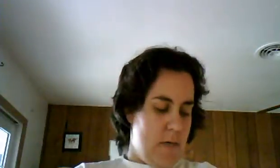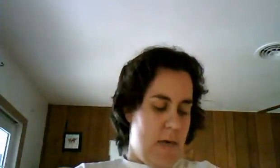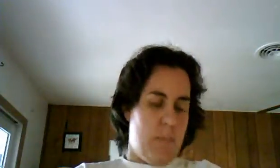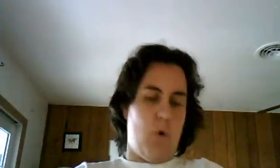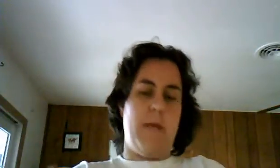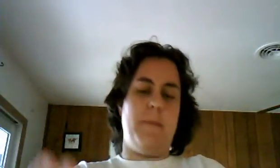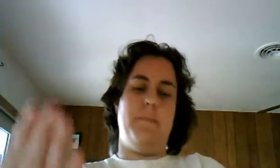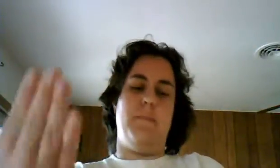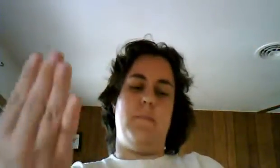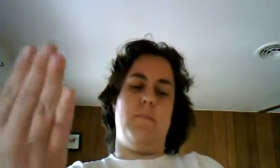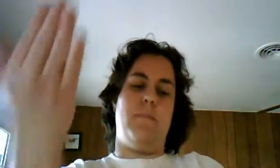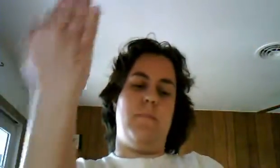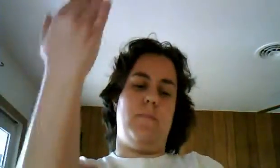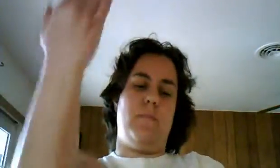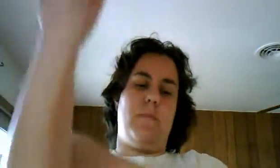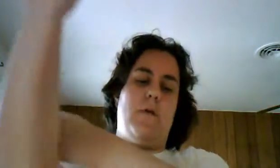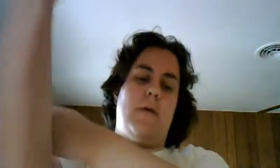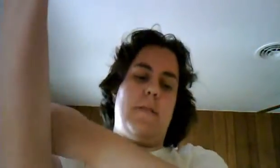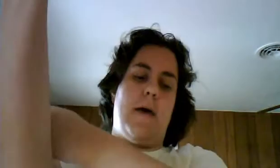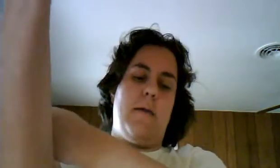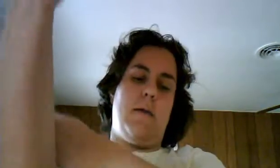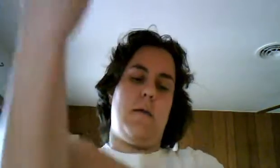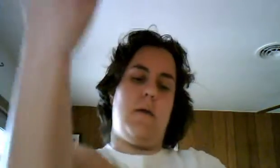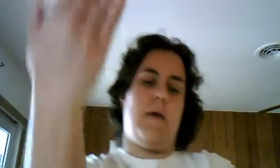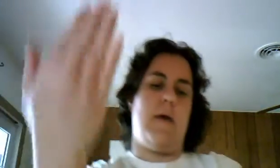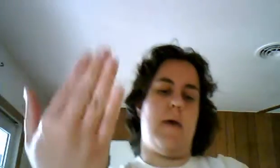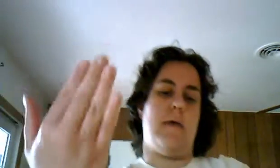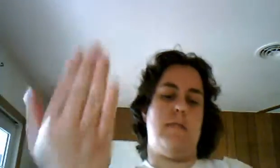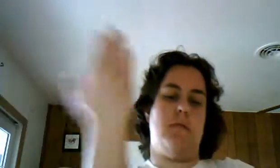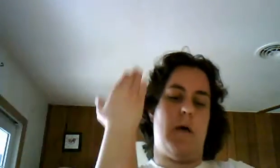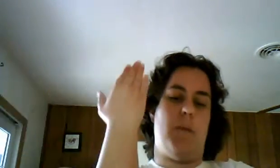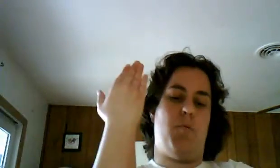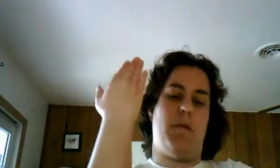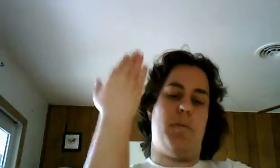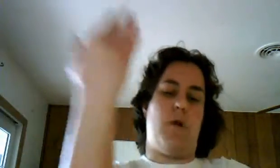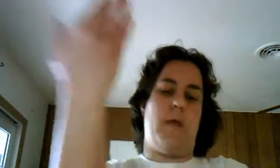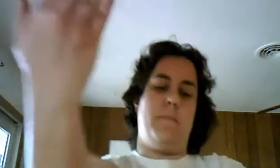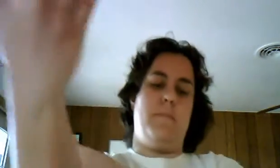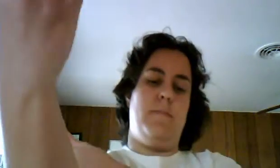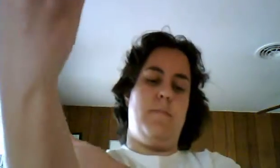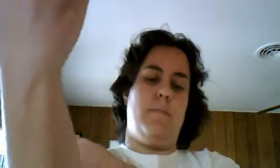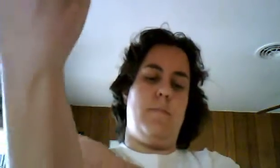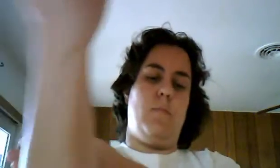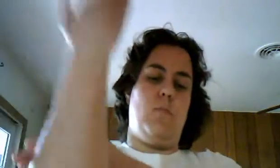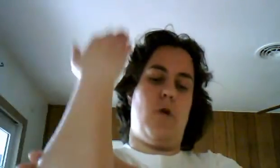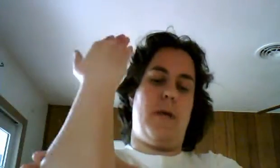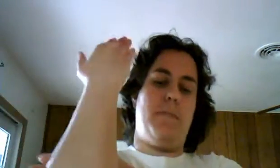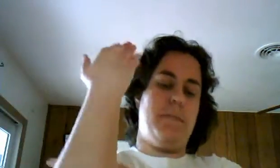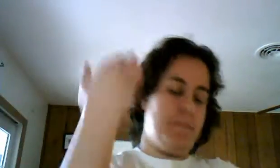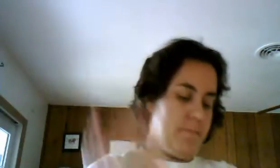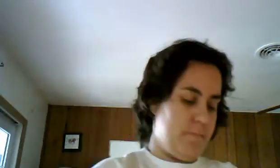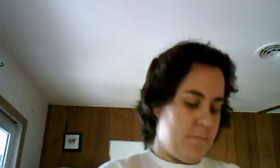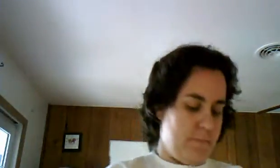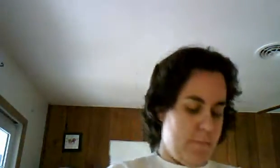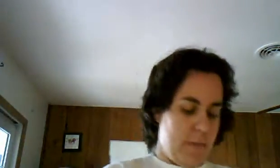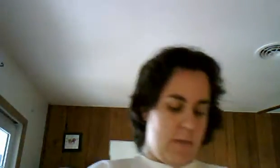And morning, you're going to go like that. And upward, morning, morning.